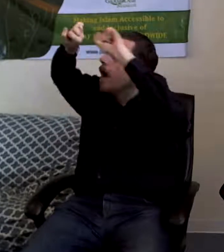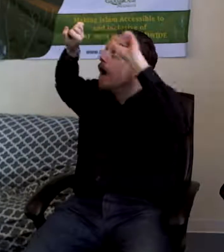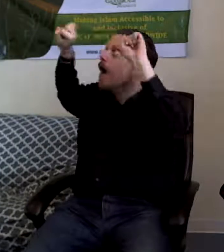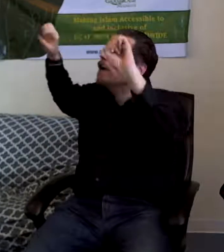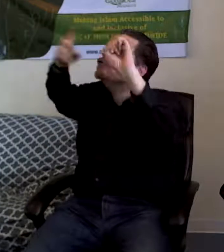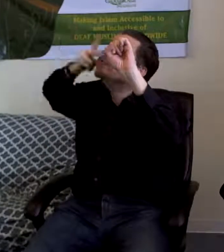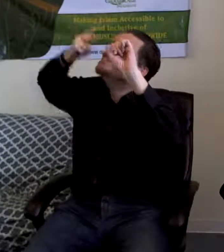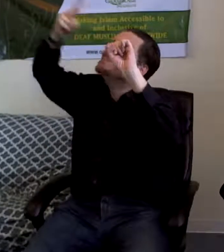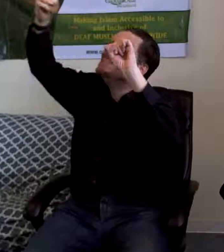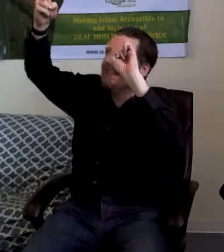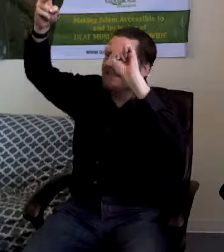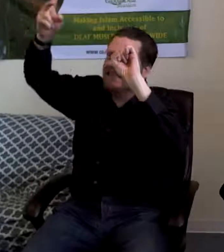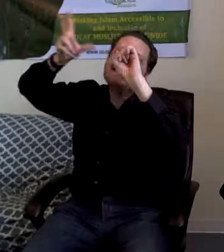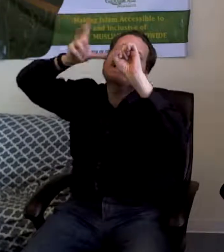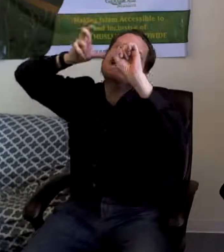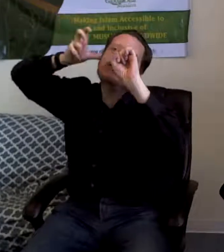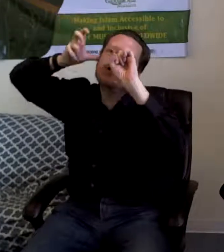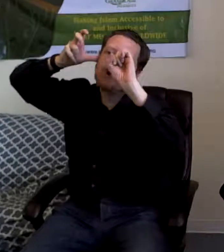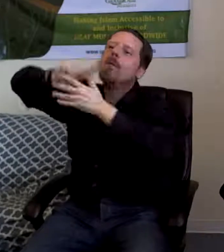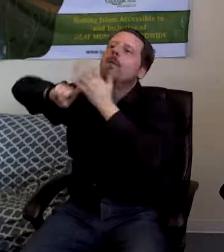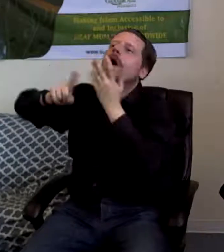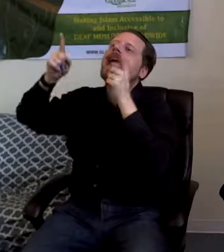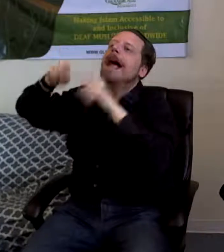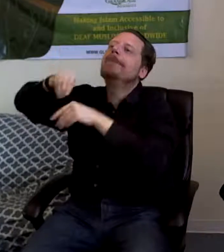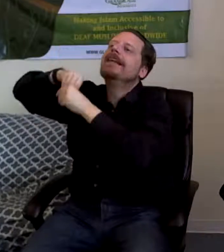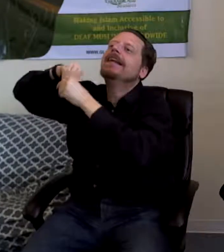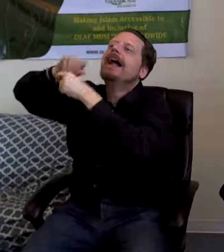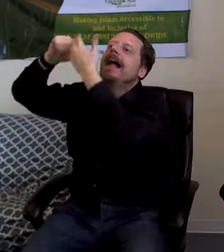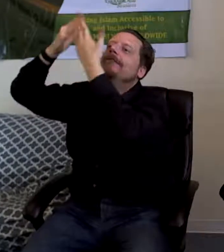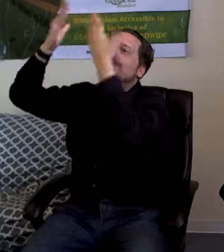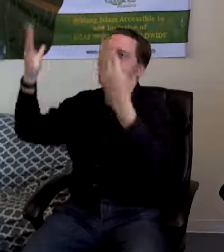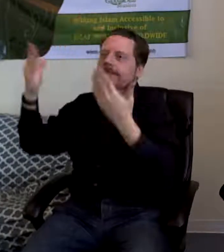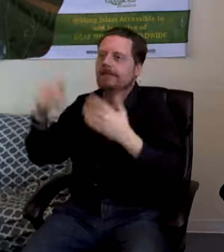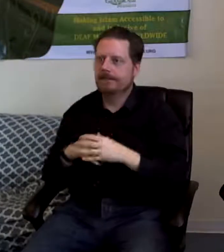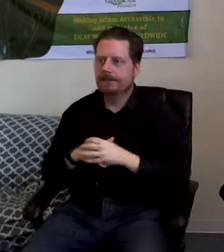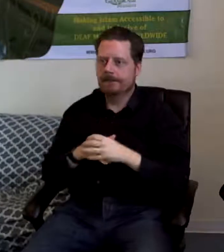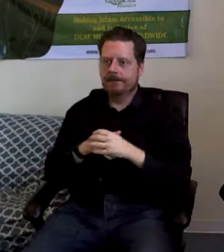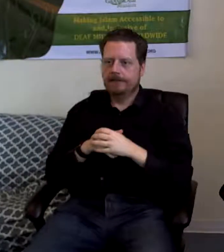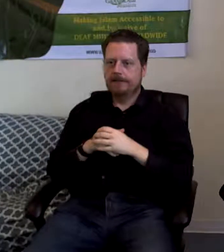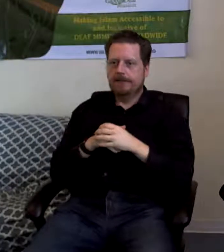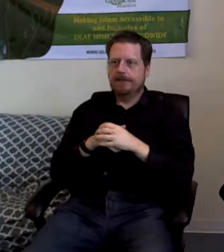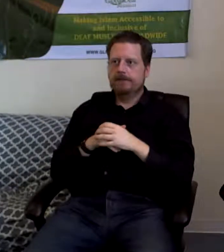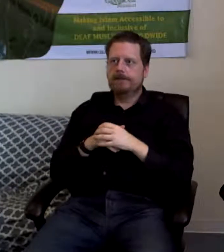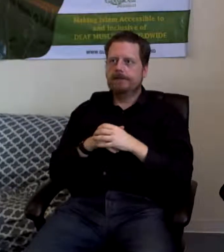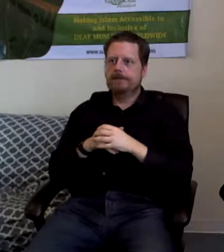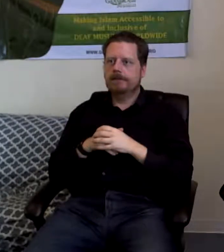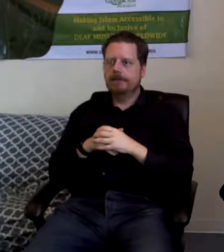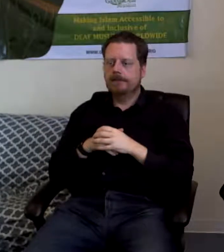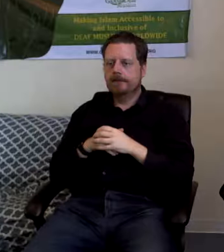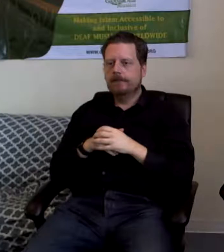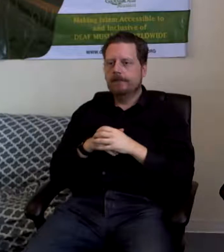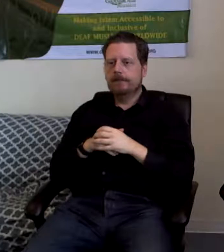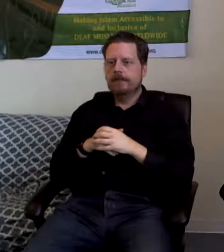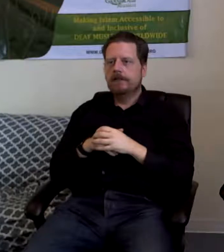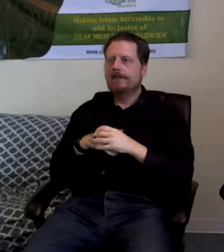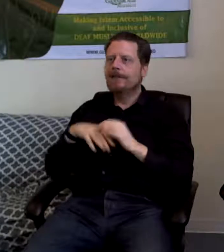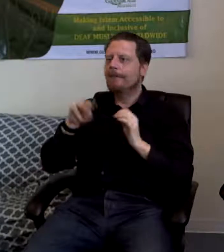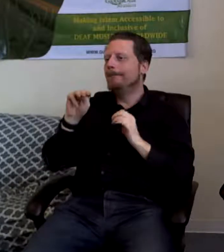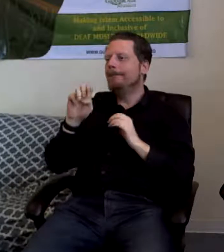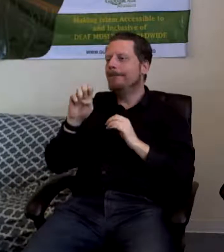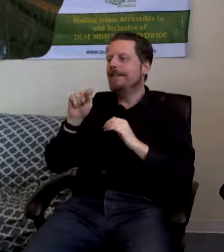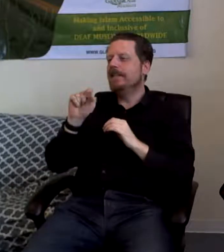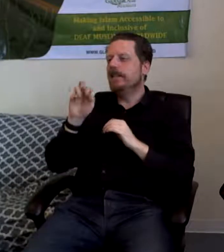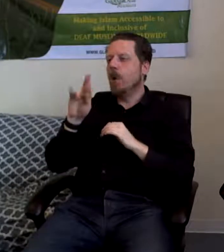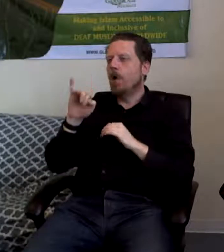see or peek, hear what is going on in heaven. So those meteorites